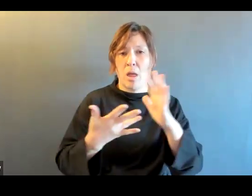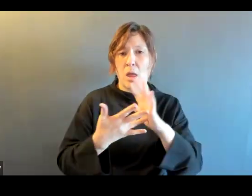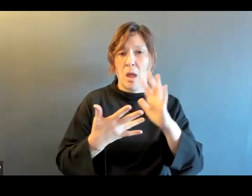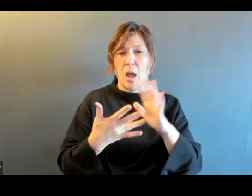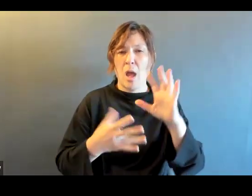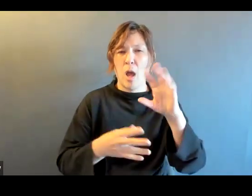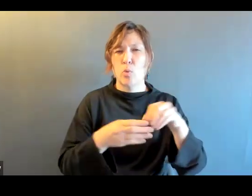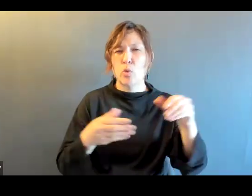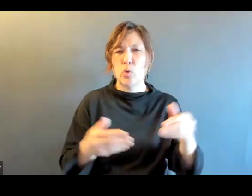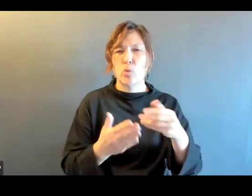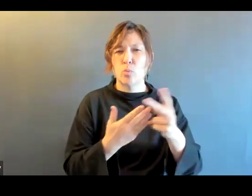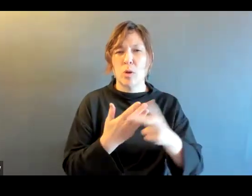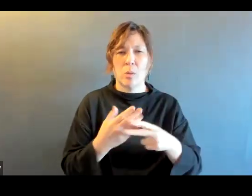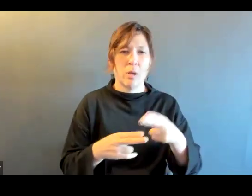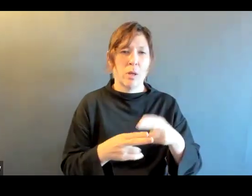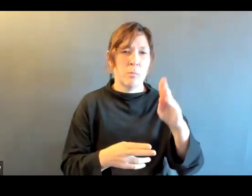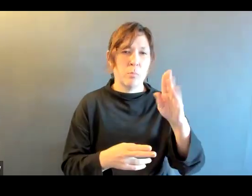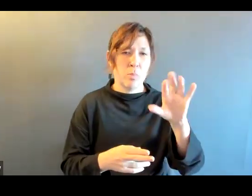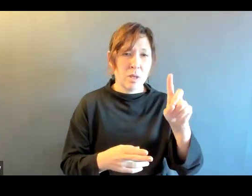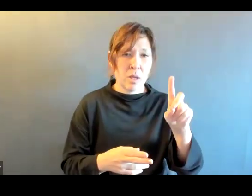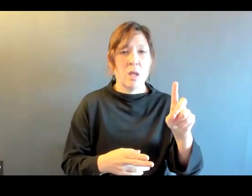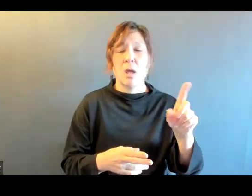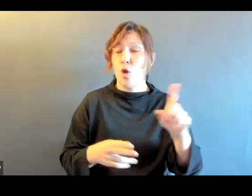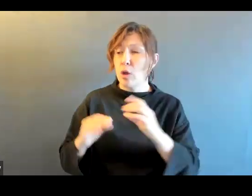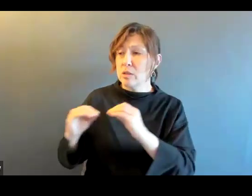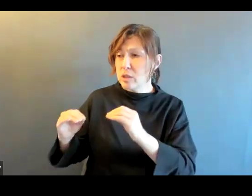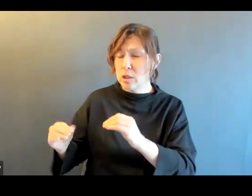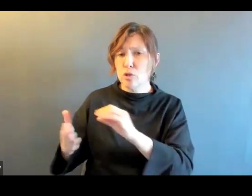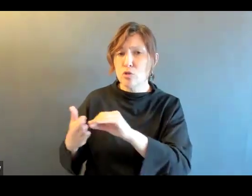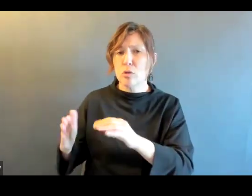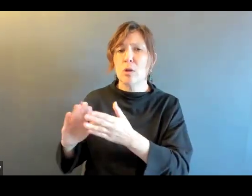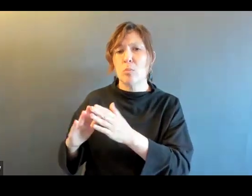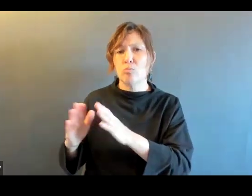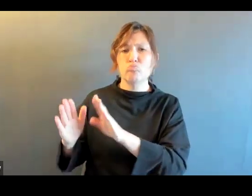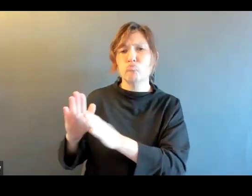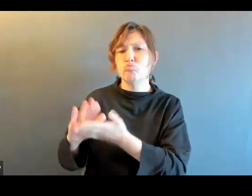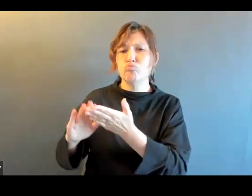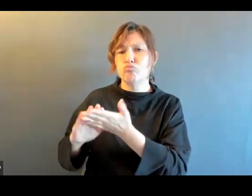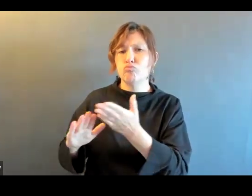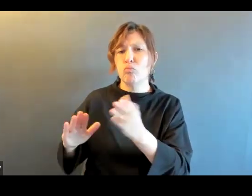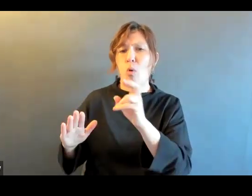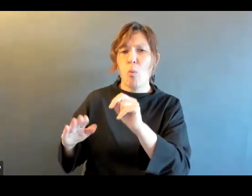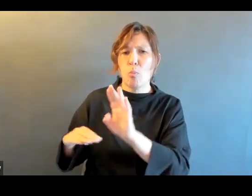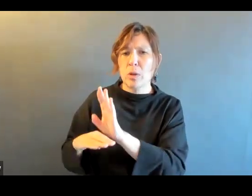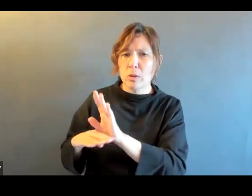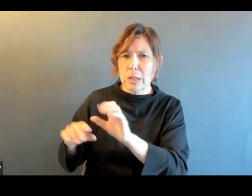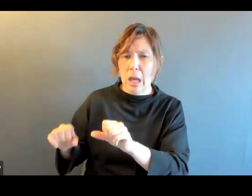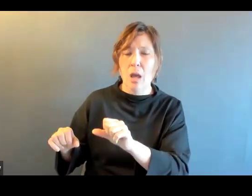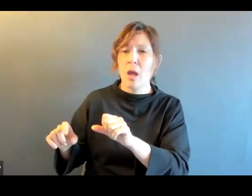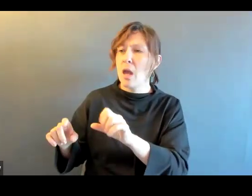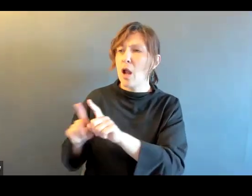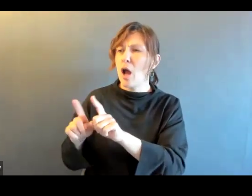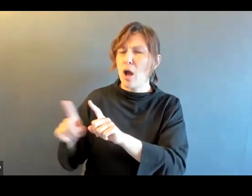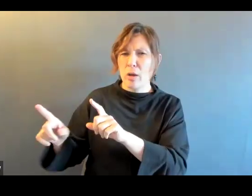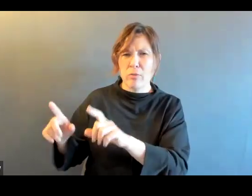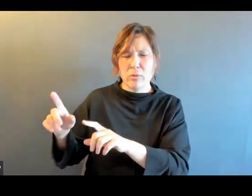Build. Build is more than just kids learning how to be an entrepreneur, but how to find your voice, which is what I'm doing today. When